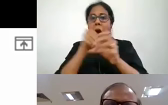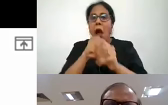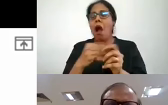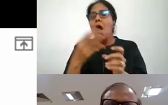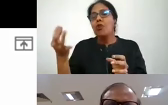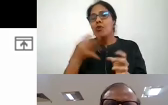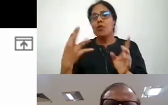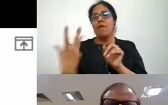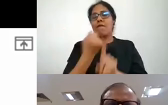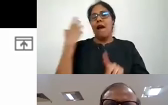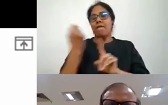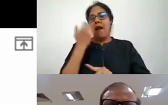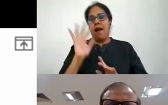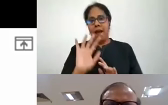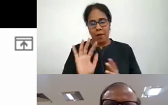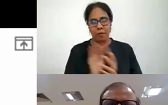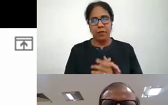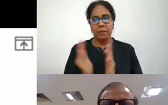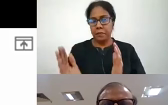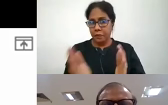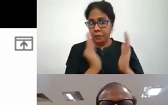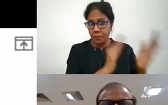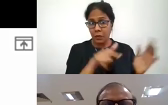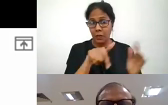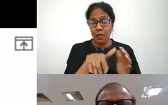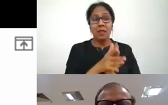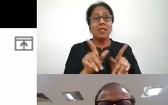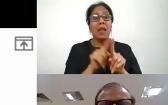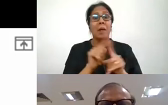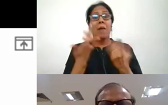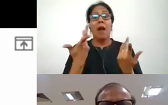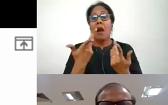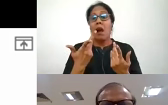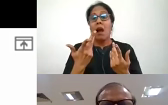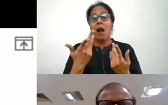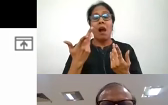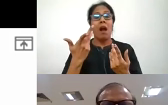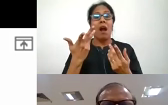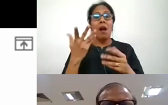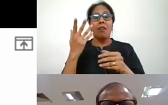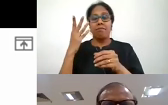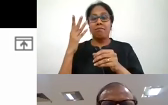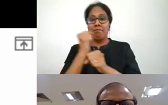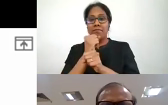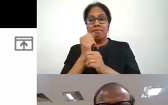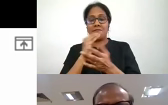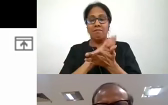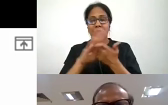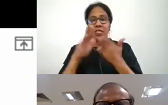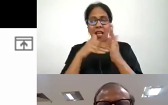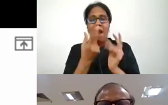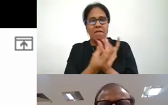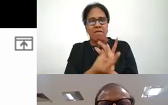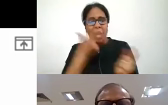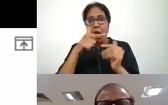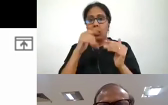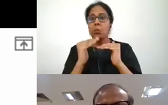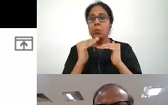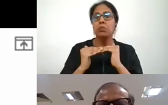In terms of, you know, increasing the bandwidth, because the bandwidth was limited in 2.4 and 5 gigahertz.